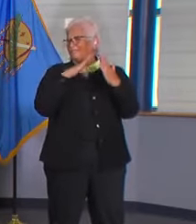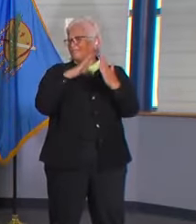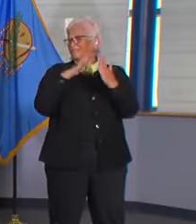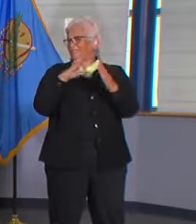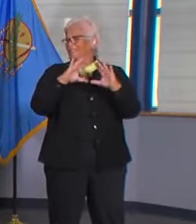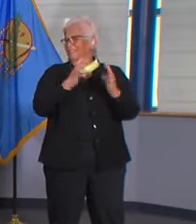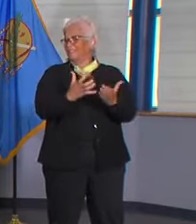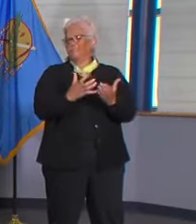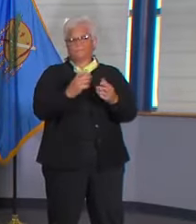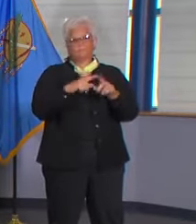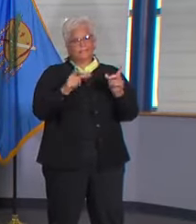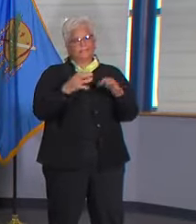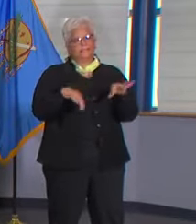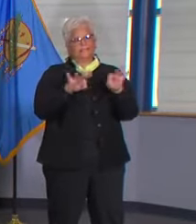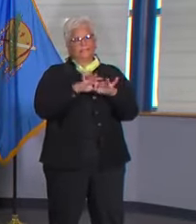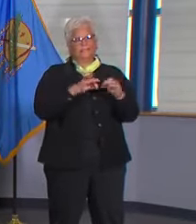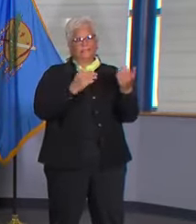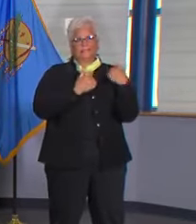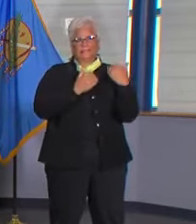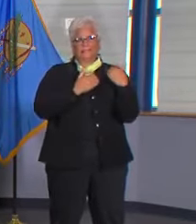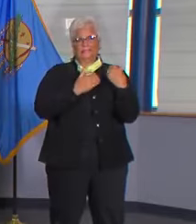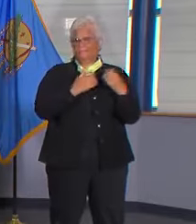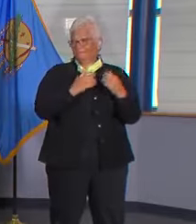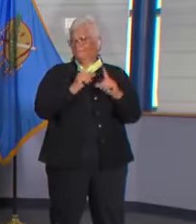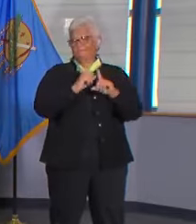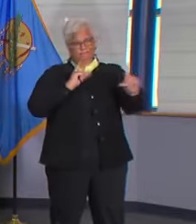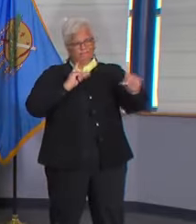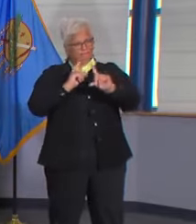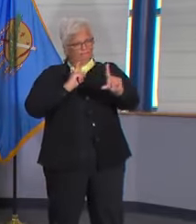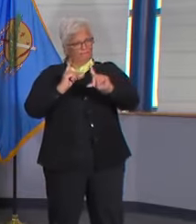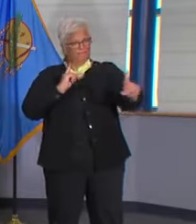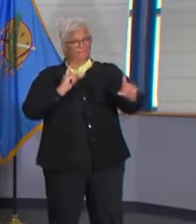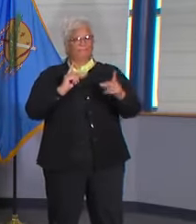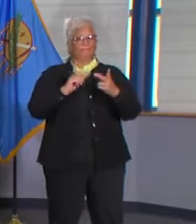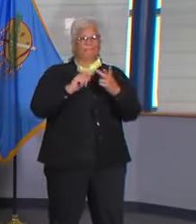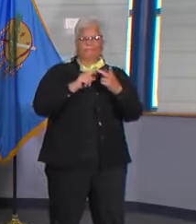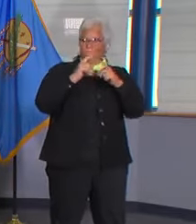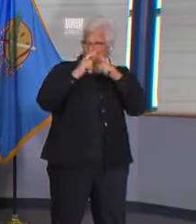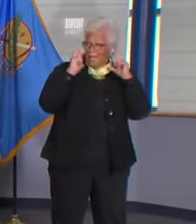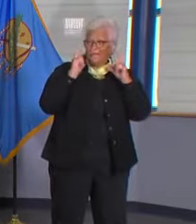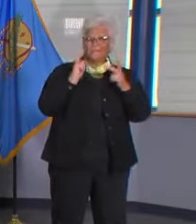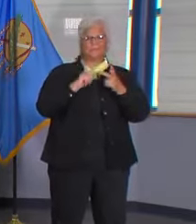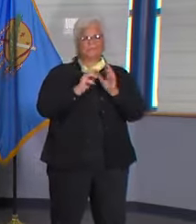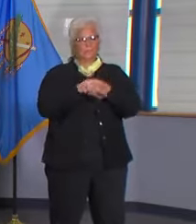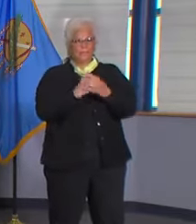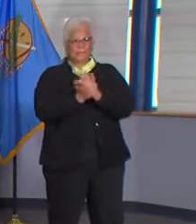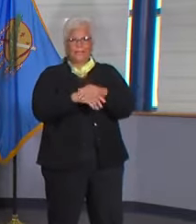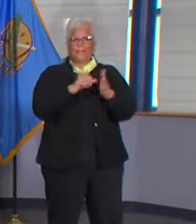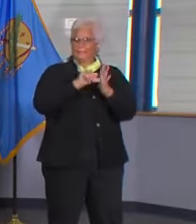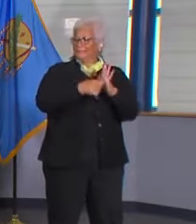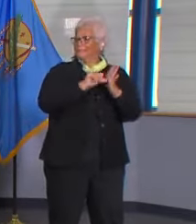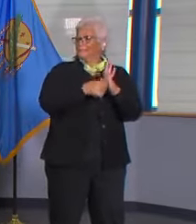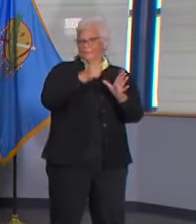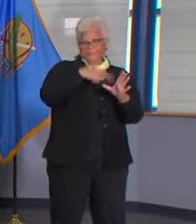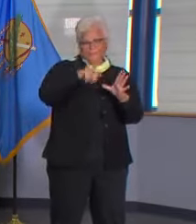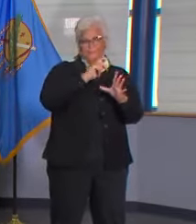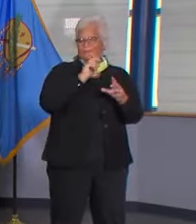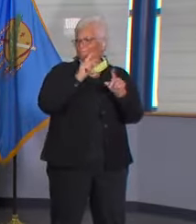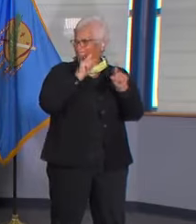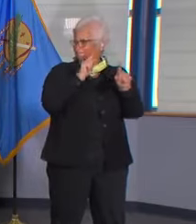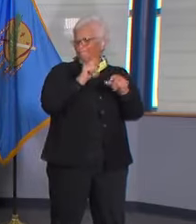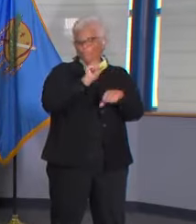follow the three Ws around distance and masking and washing hands. And as I say, you know, we have these recommendations, but they're not perfect. So it's